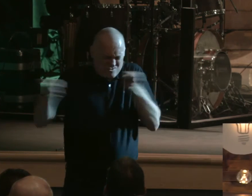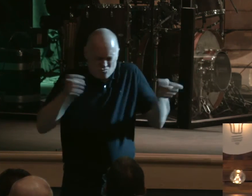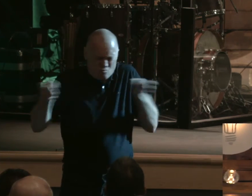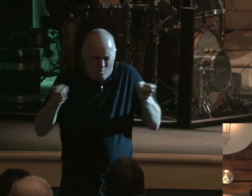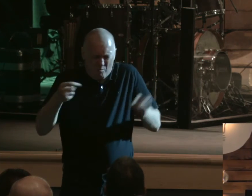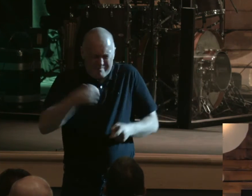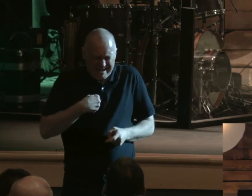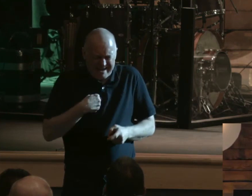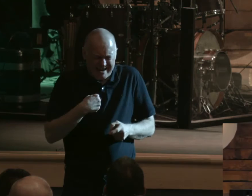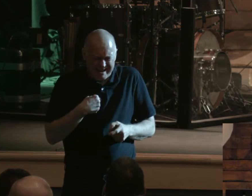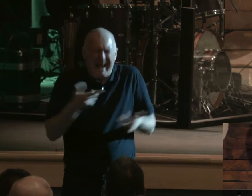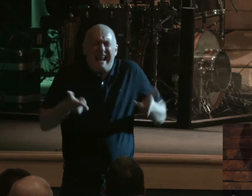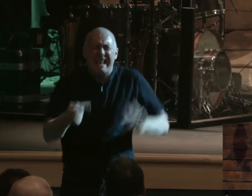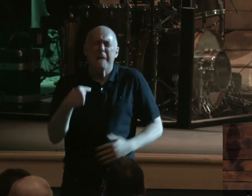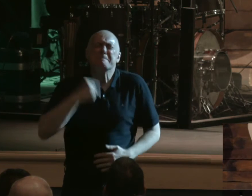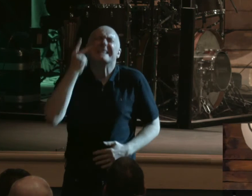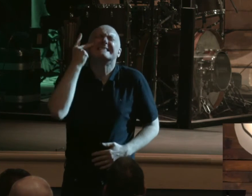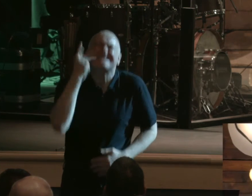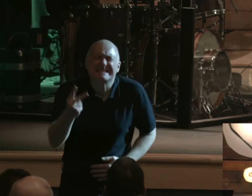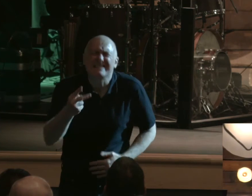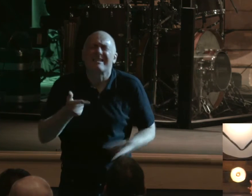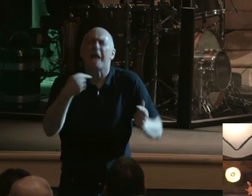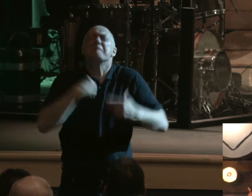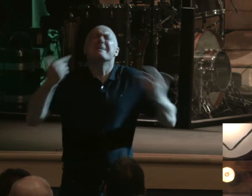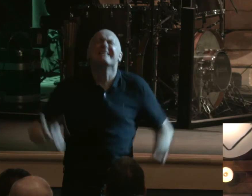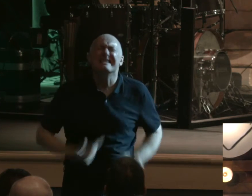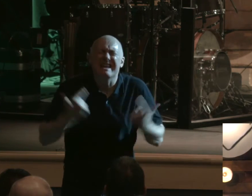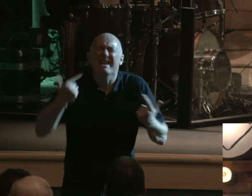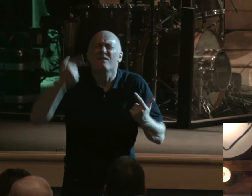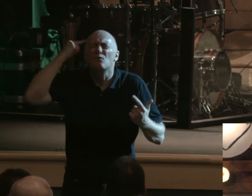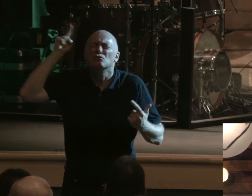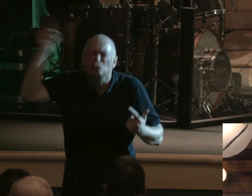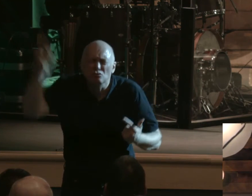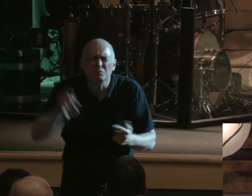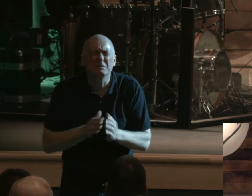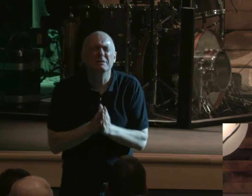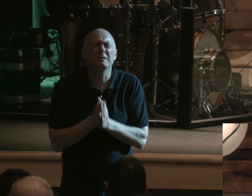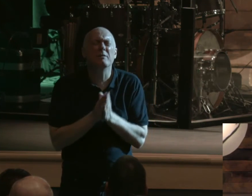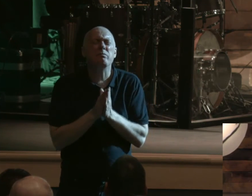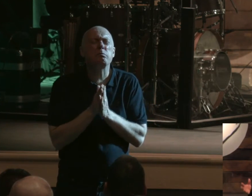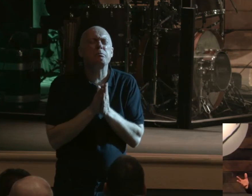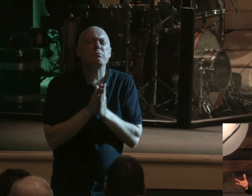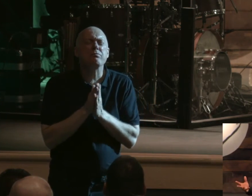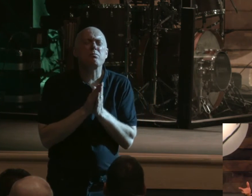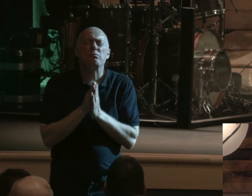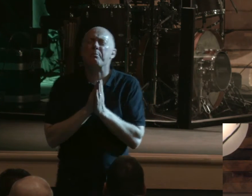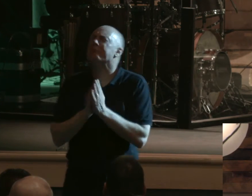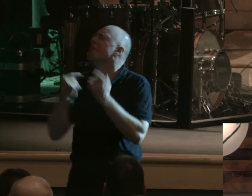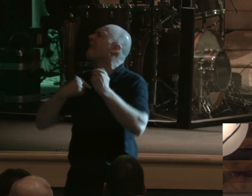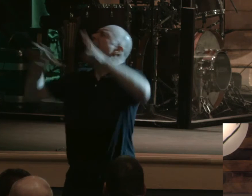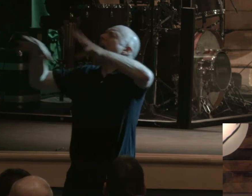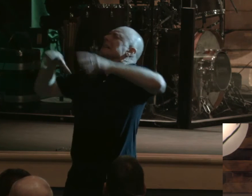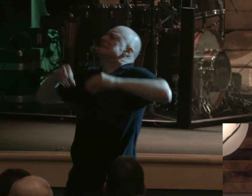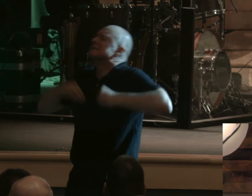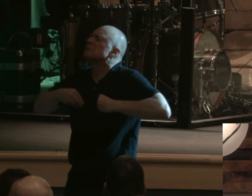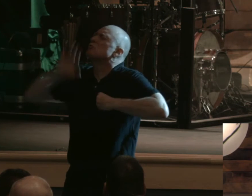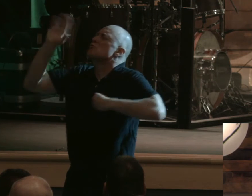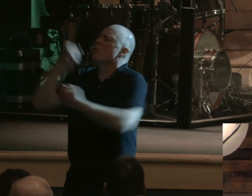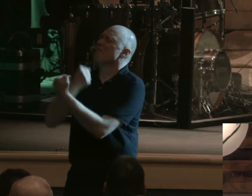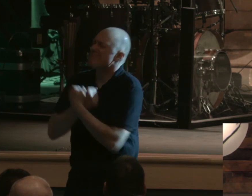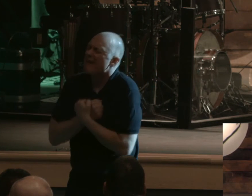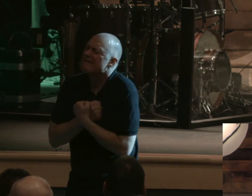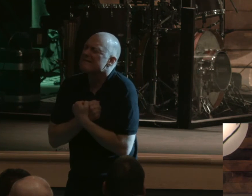over. Let me see. Let me live. I embrace your love.